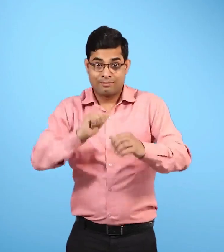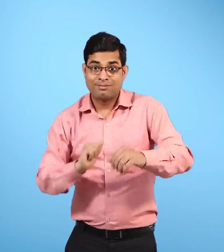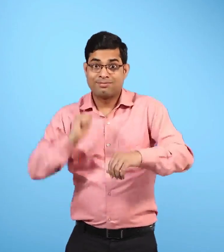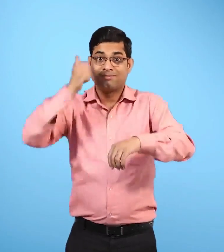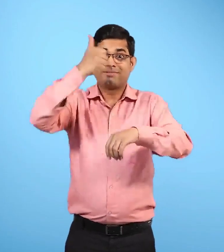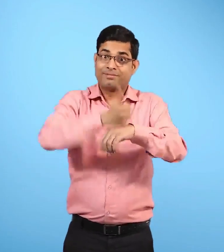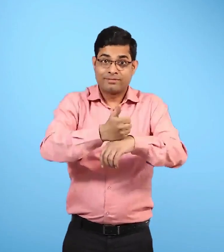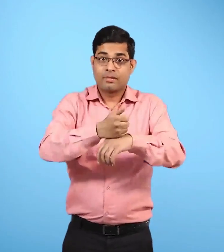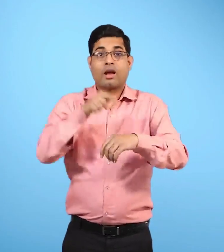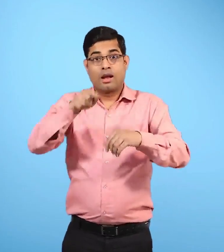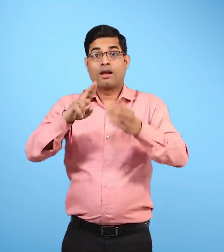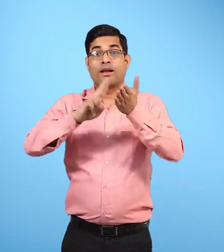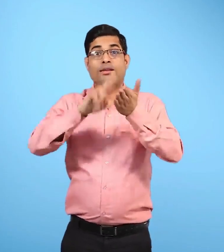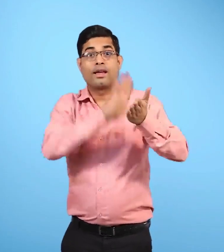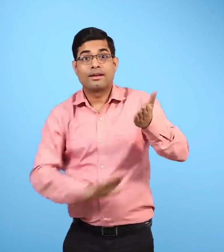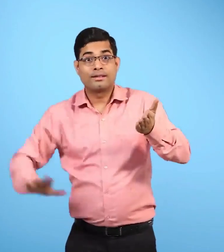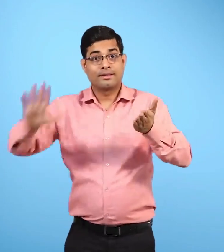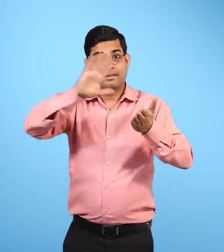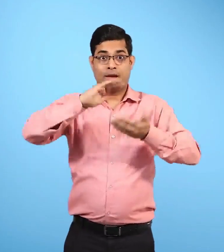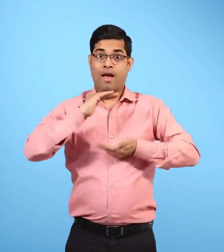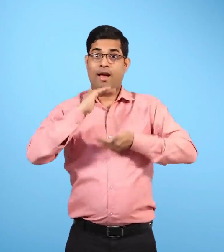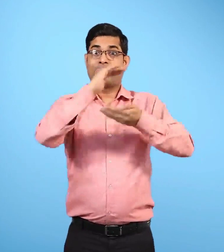started these National Bravery Awards.